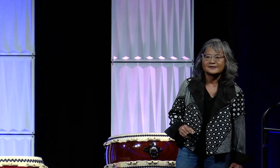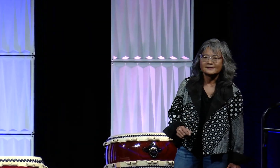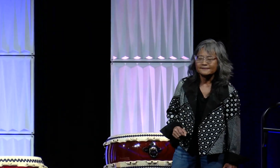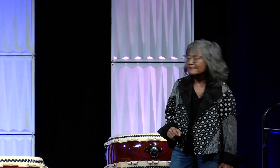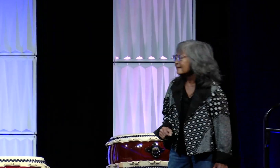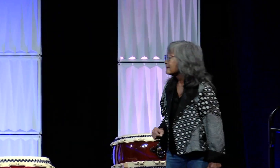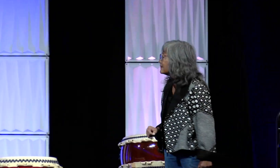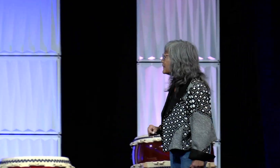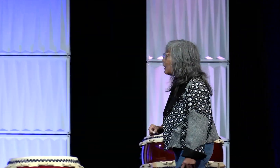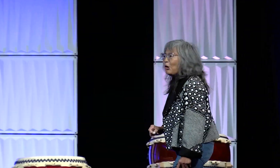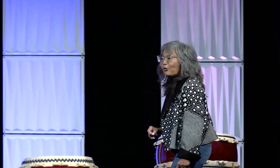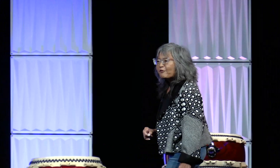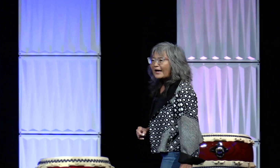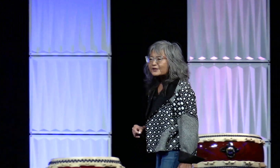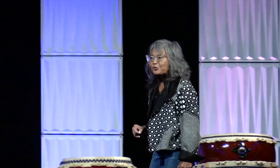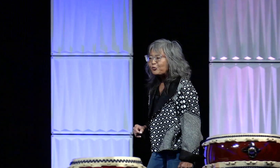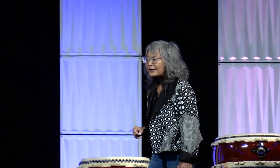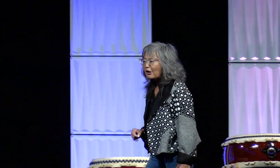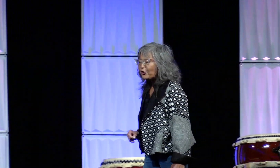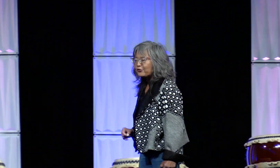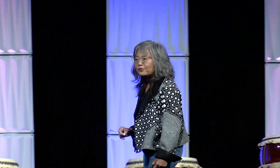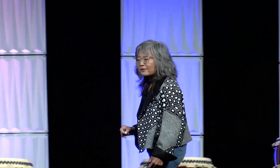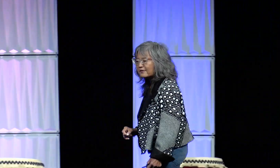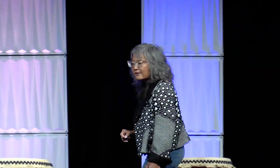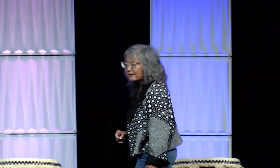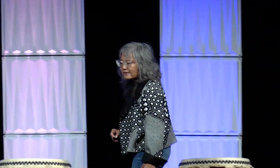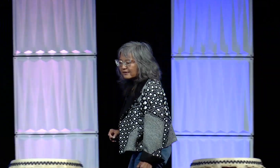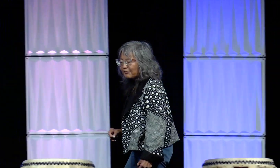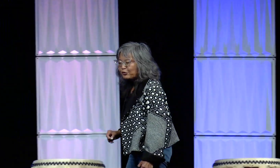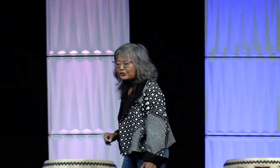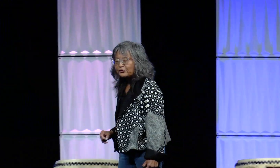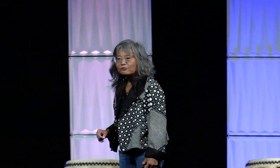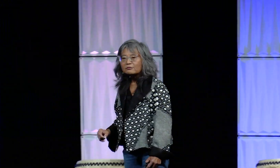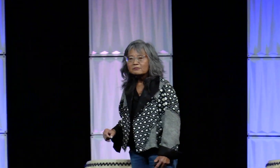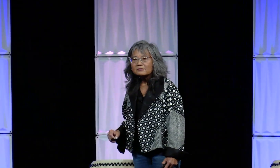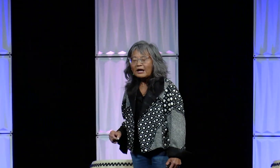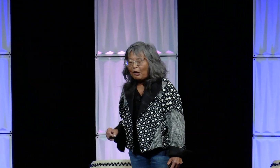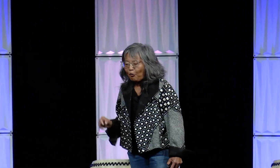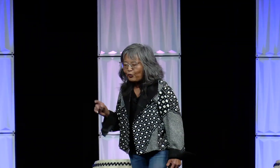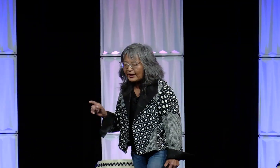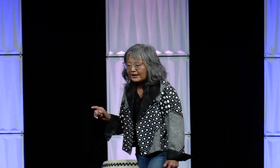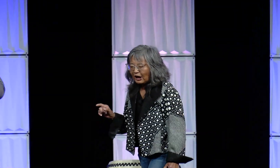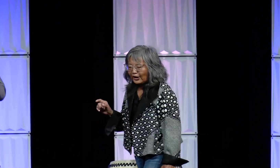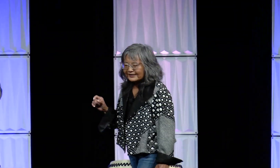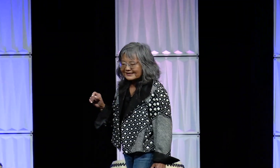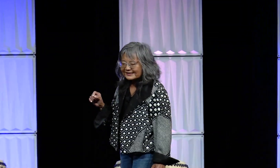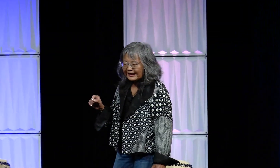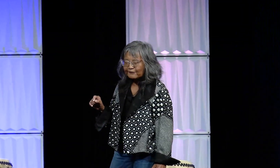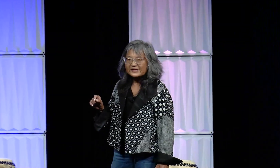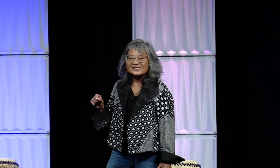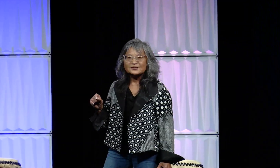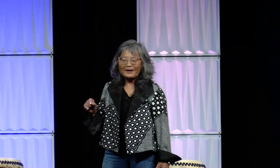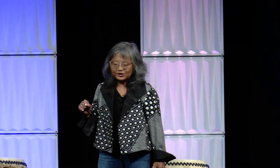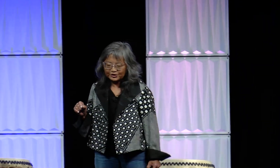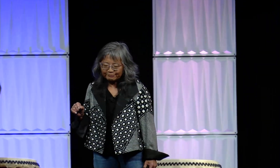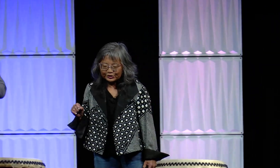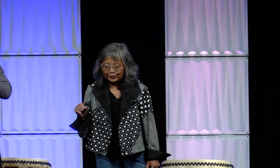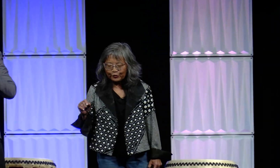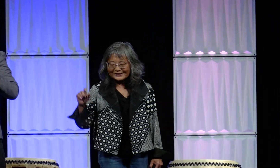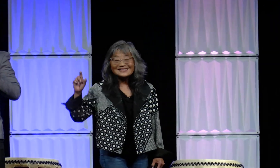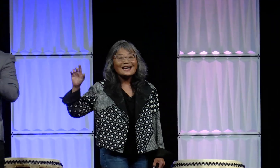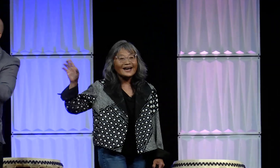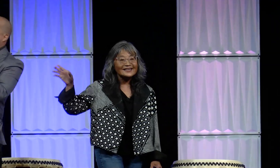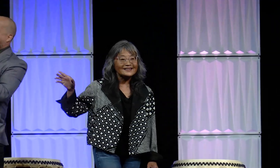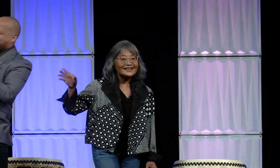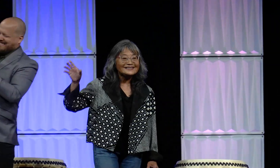us. We've got to relearn and redo. We are in a state of suspension between